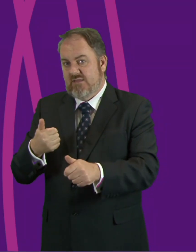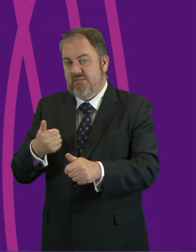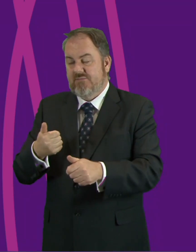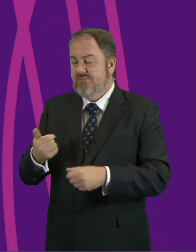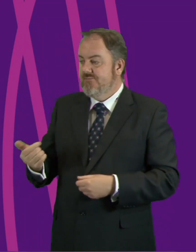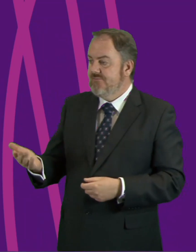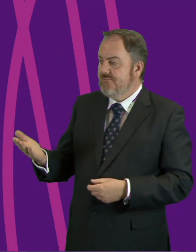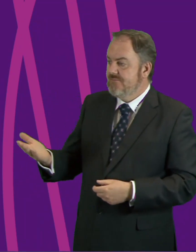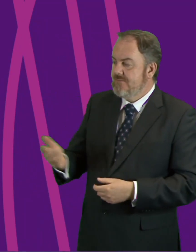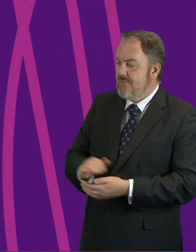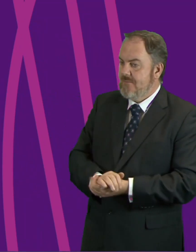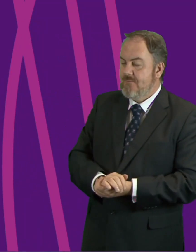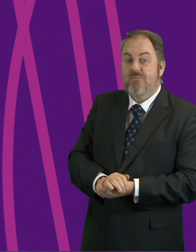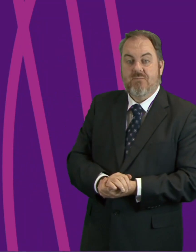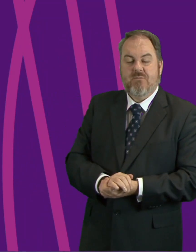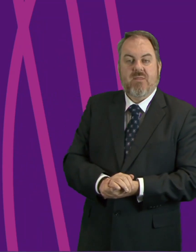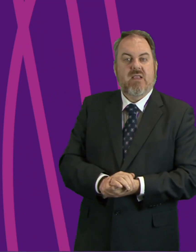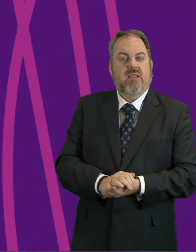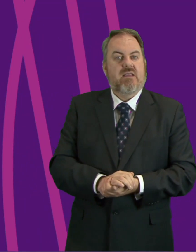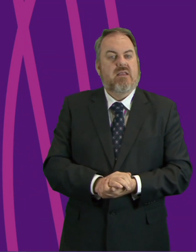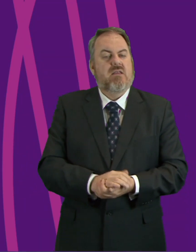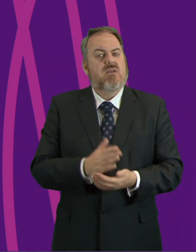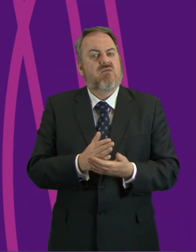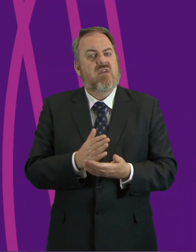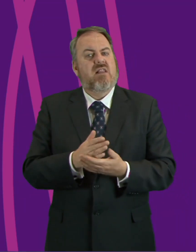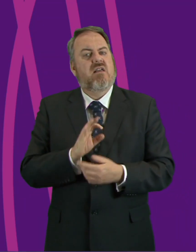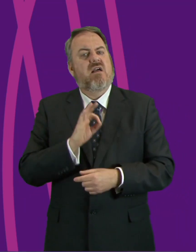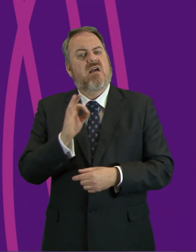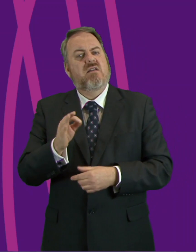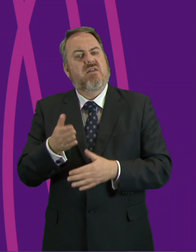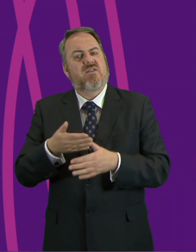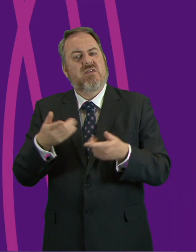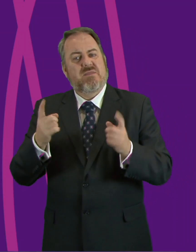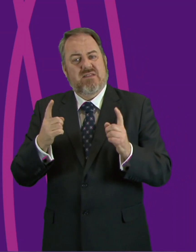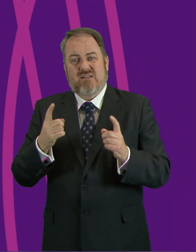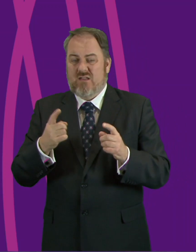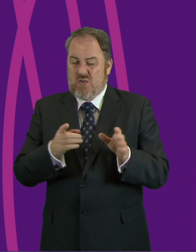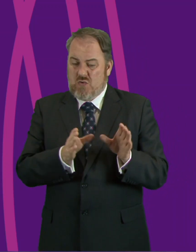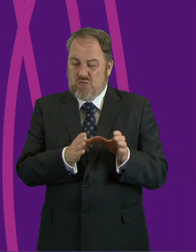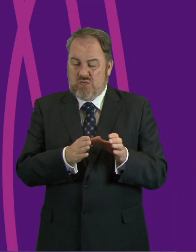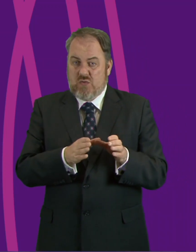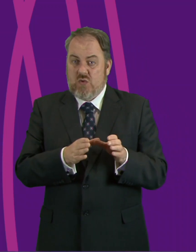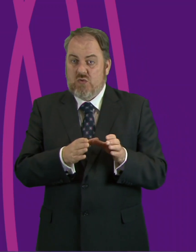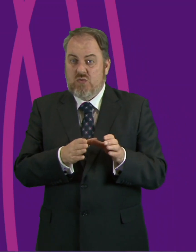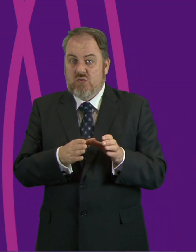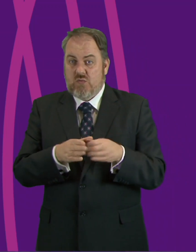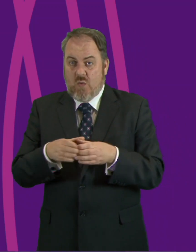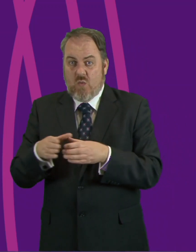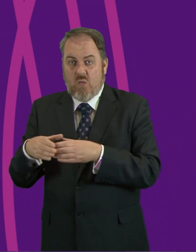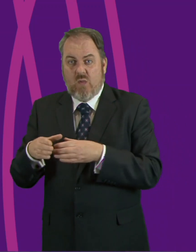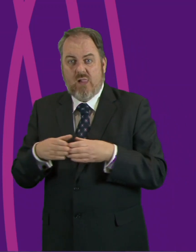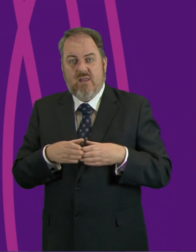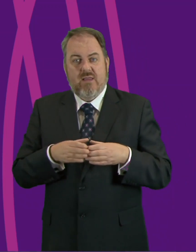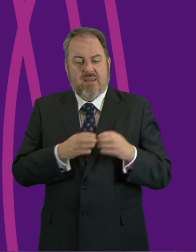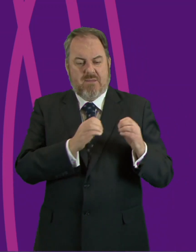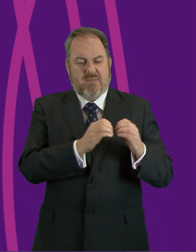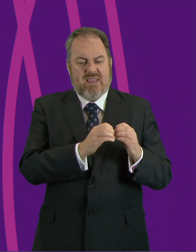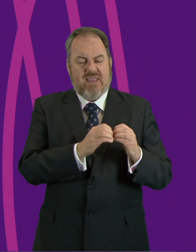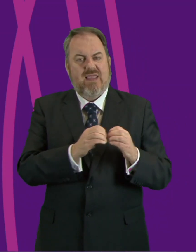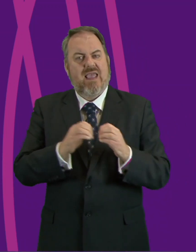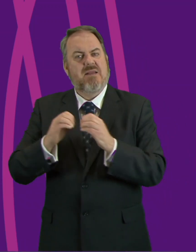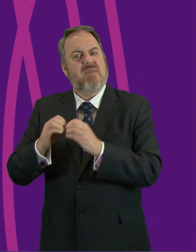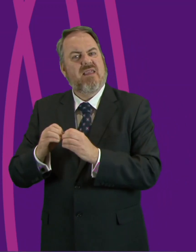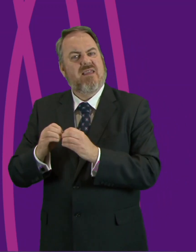by Claire Baker. Thank you, Presiding Officer. First Minister, small businesses, small bed and breakfasts across Scotland who